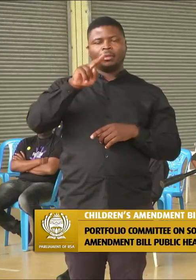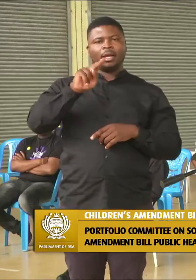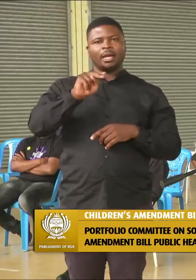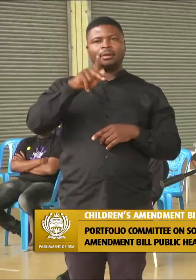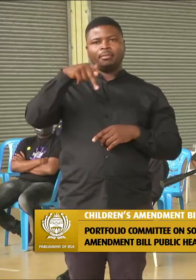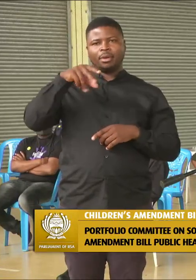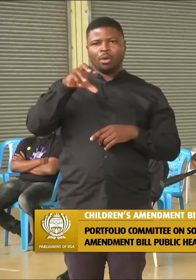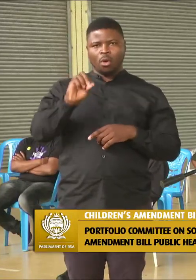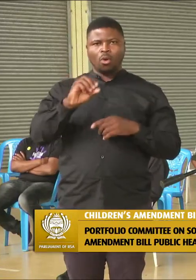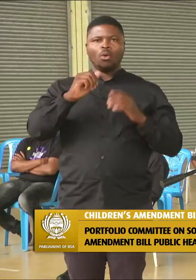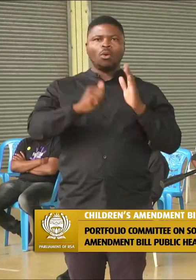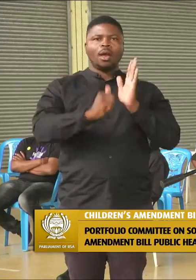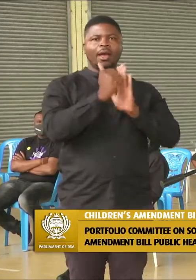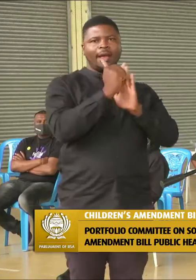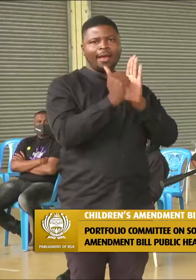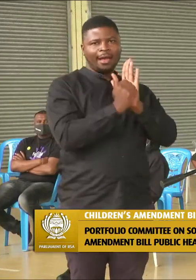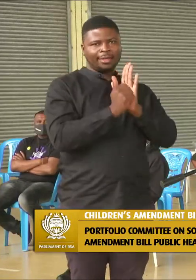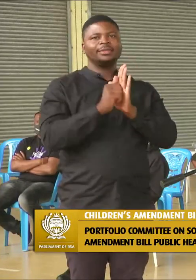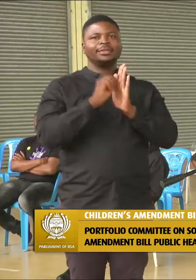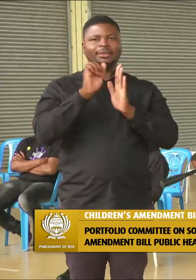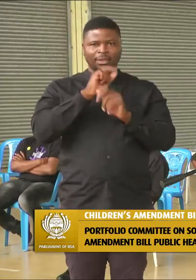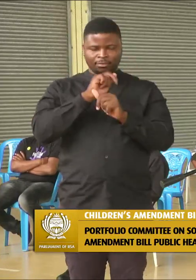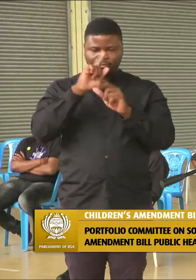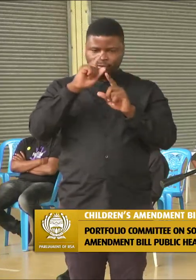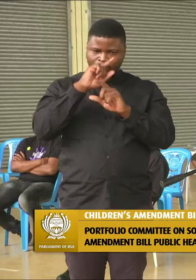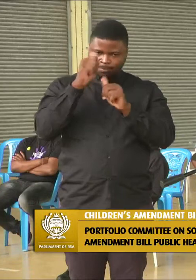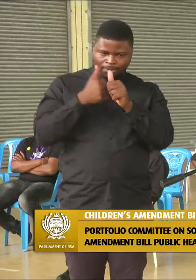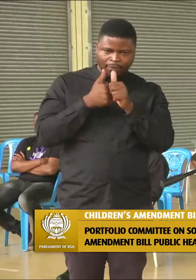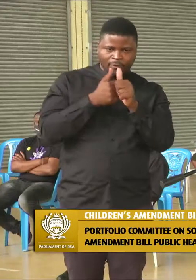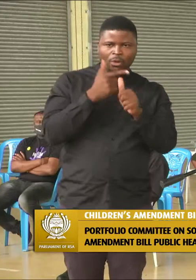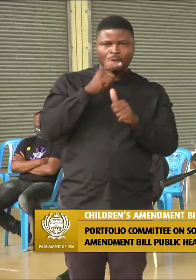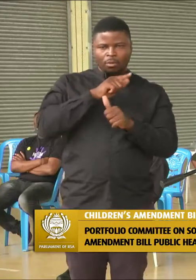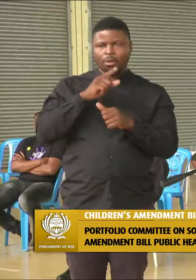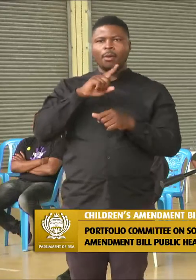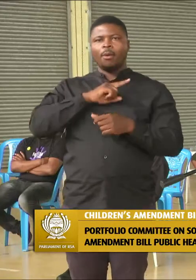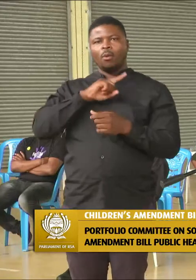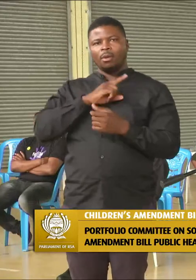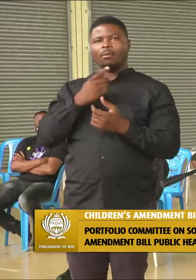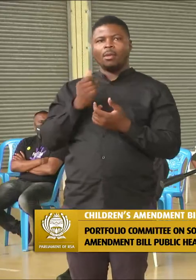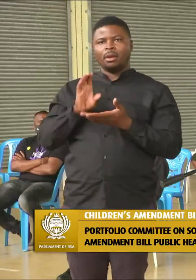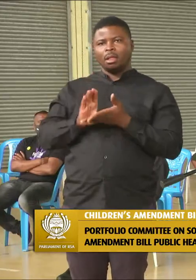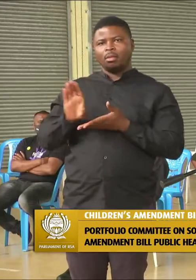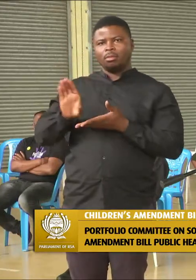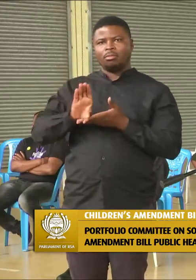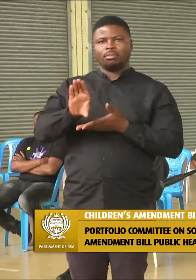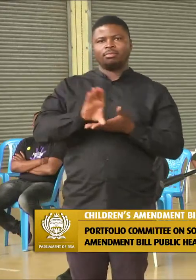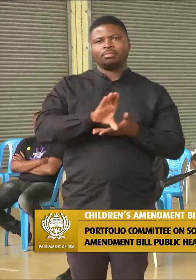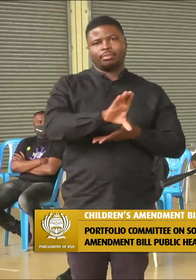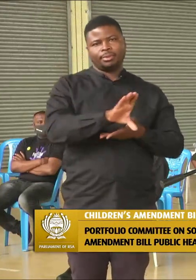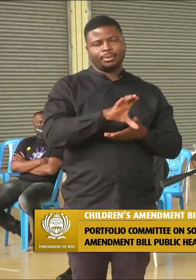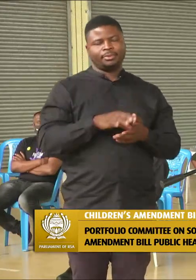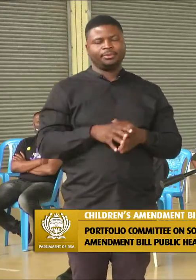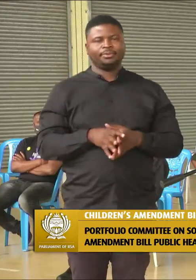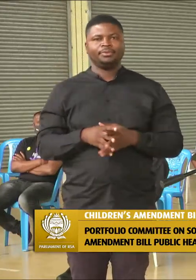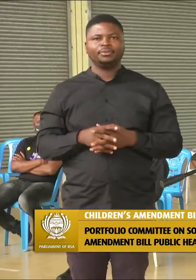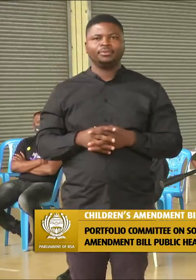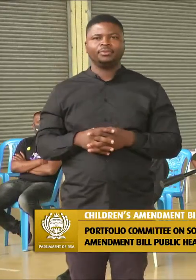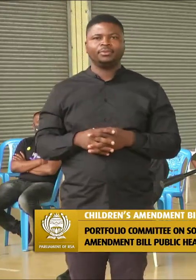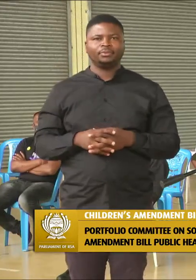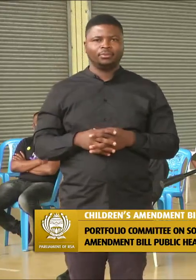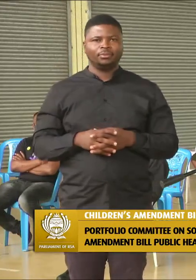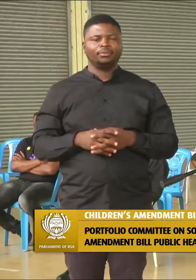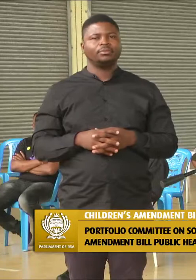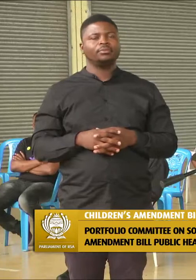NPO siqondiswa umthetho oqondisa ama NPO. Okunye, as a department,